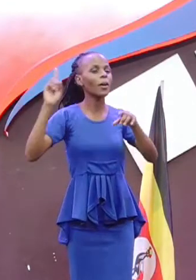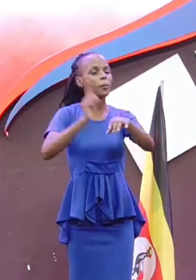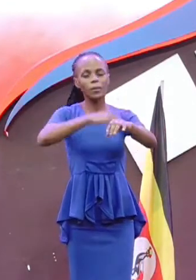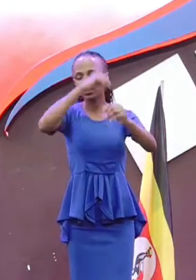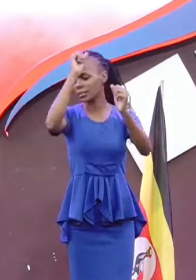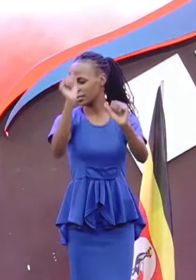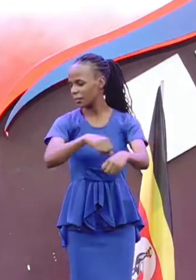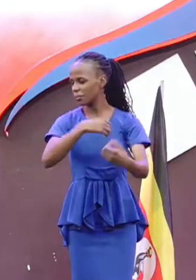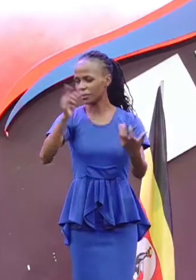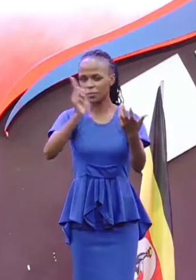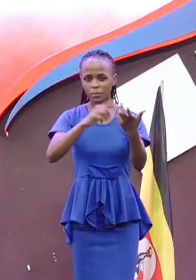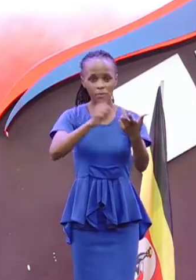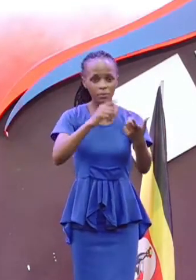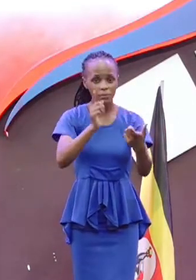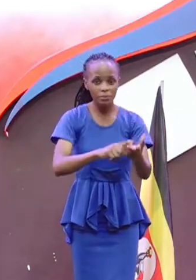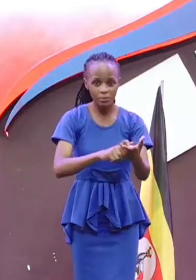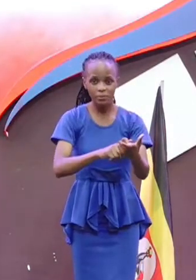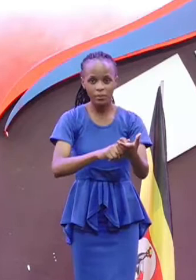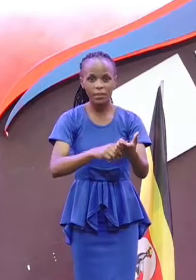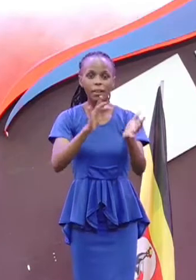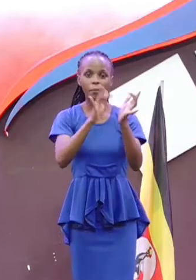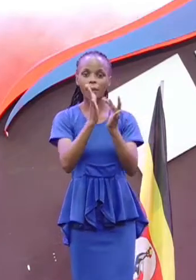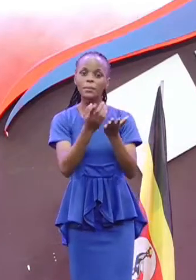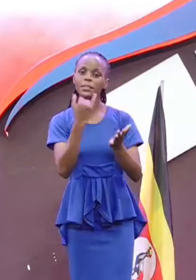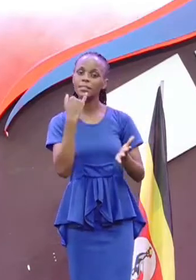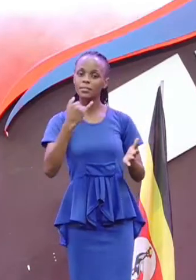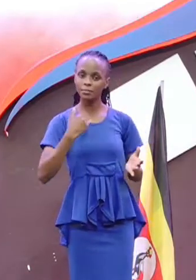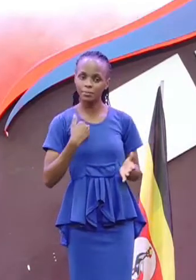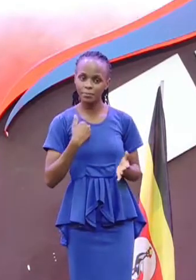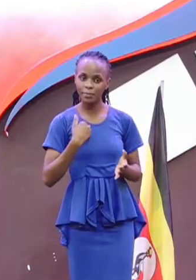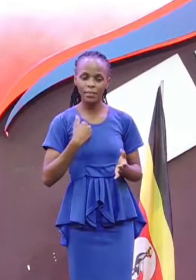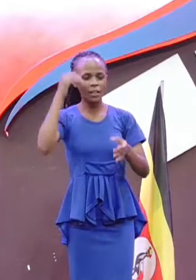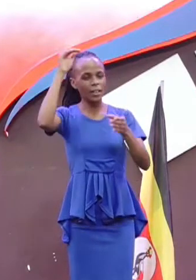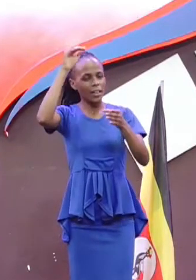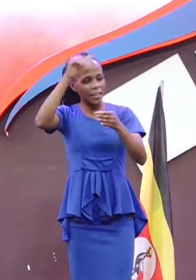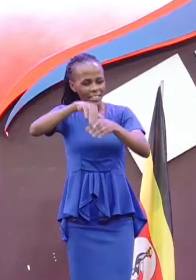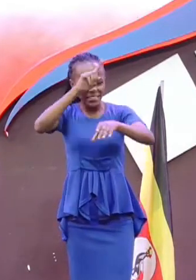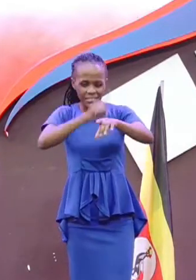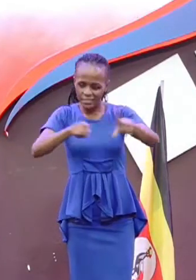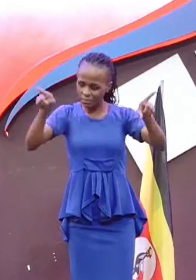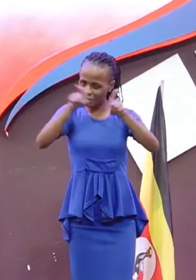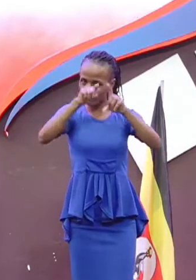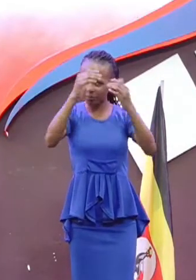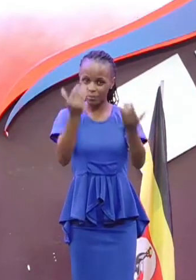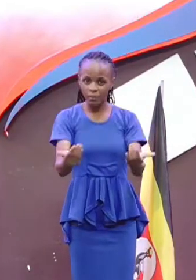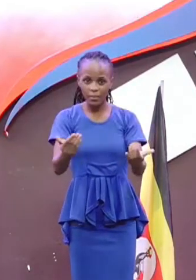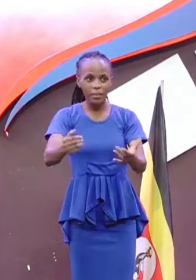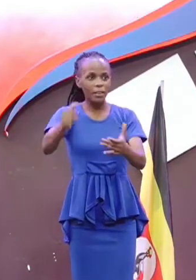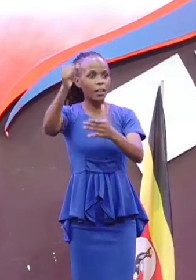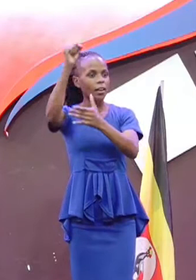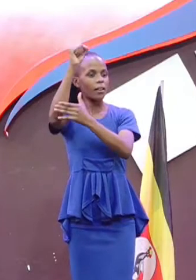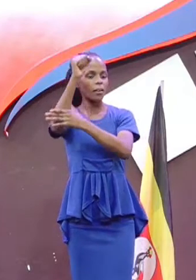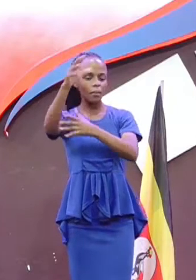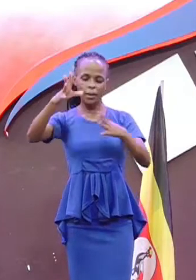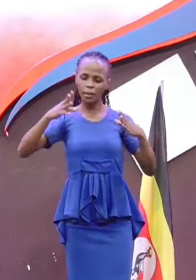tebabalika. Uncountable. Bible yetugamba. The Bible tells us. Mu kaseera akafaanagana bwe kati. That in such a time. Ibrahimu